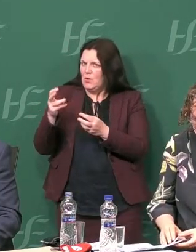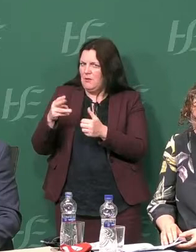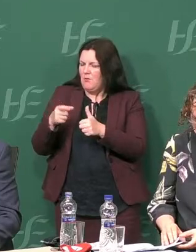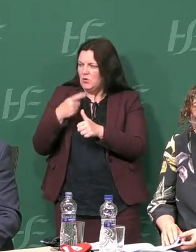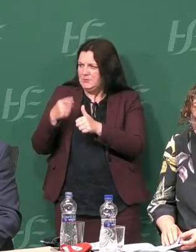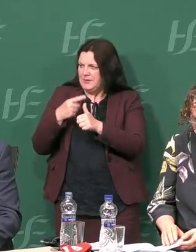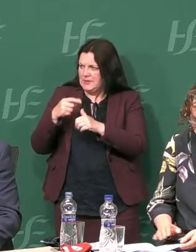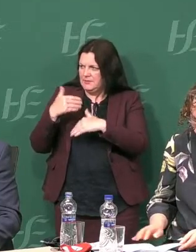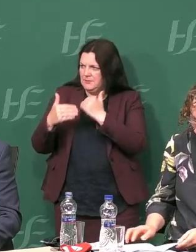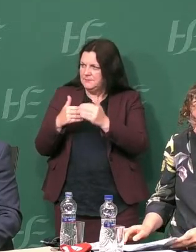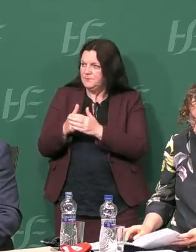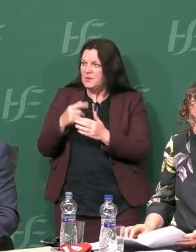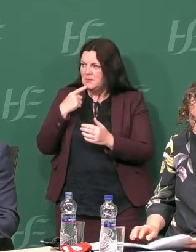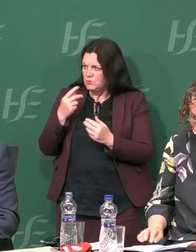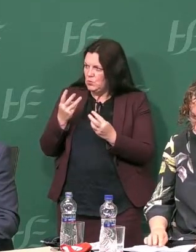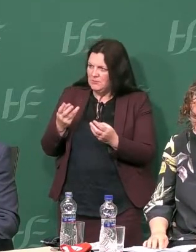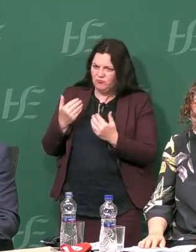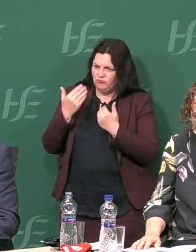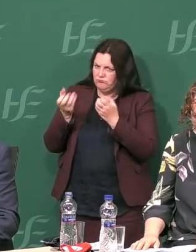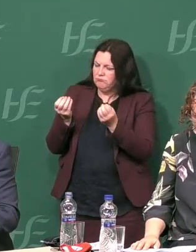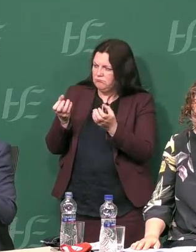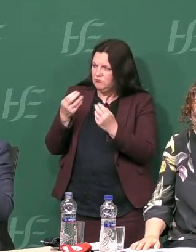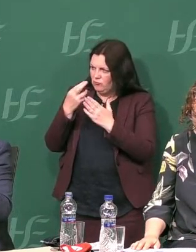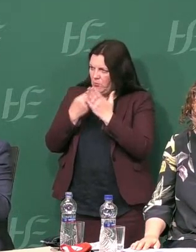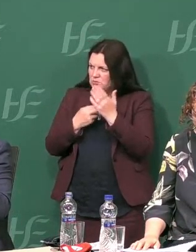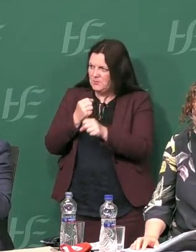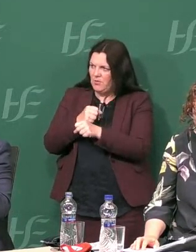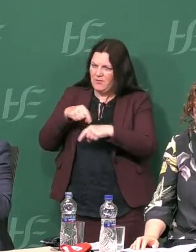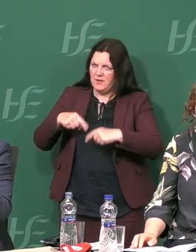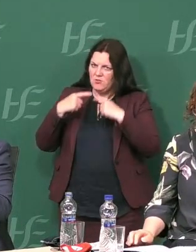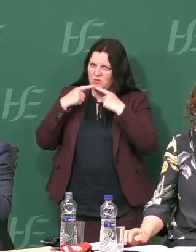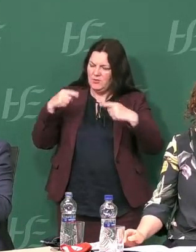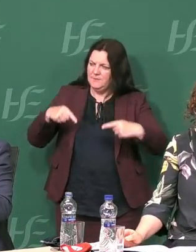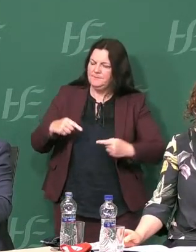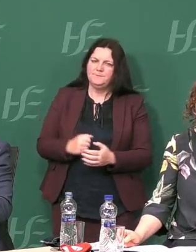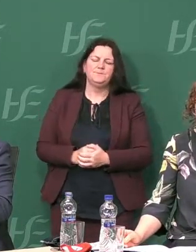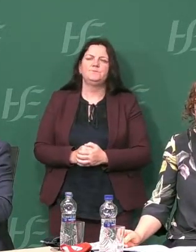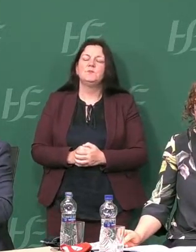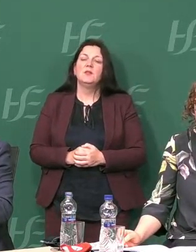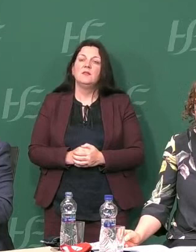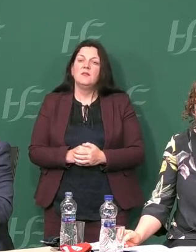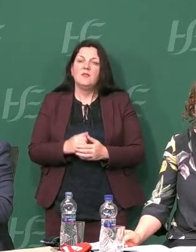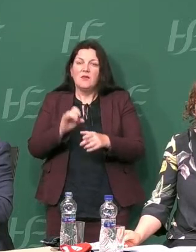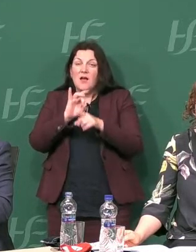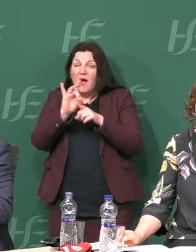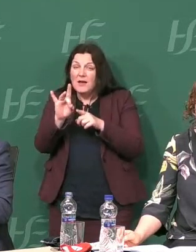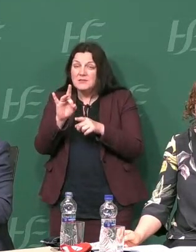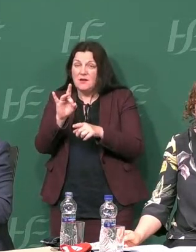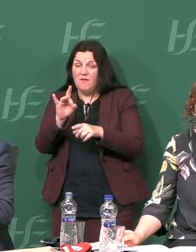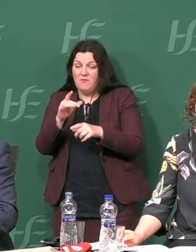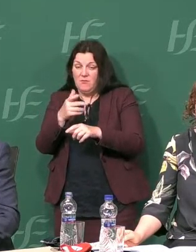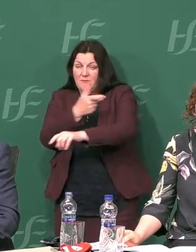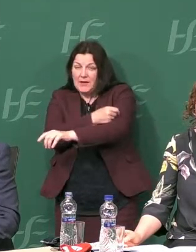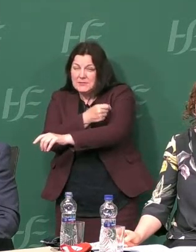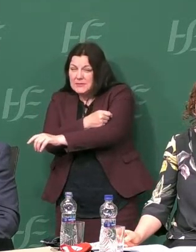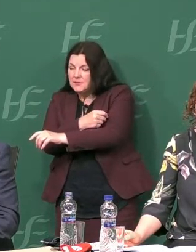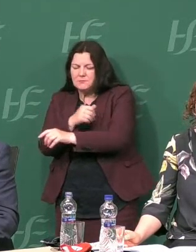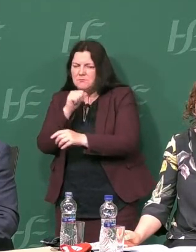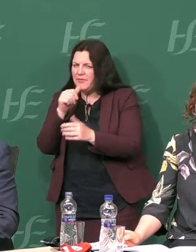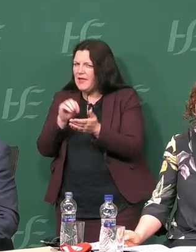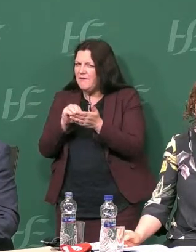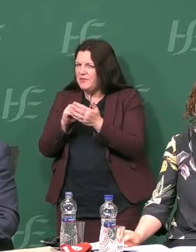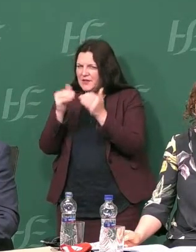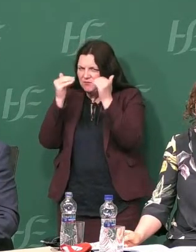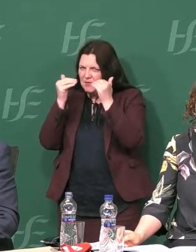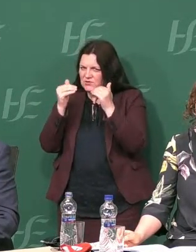said previously, on all that data and answering any of those questions. Specifically, right, the breakdown of the vaccine type, I don't have it to